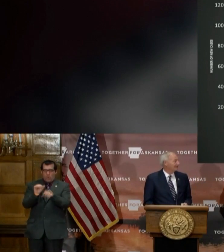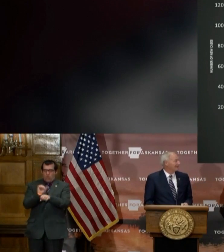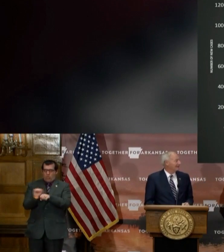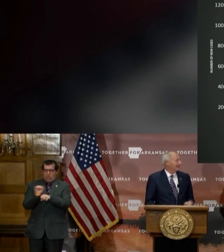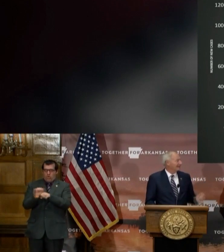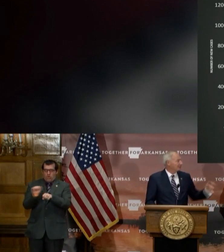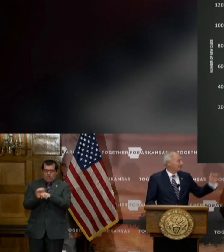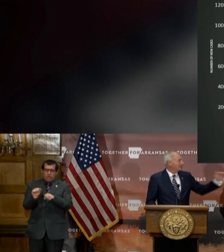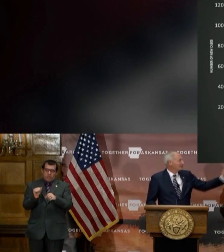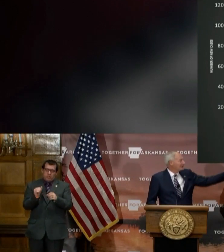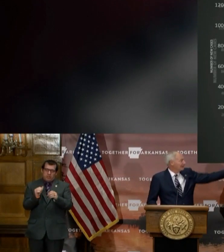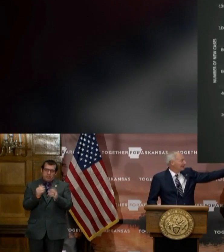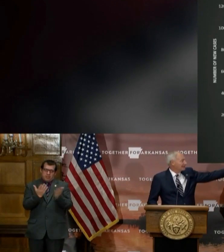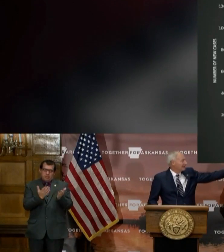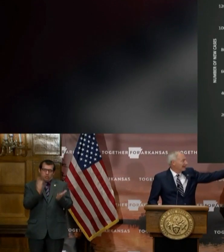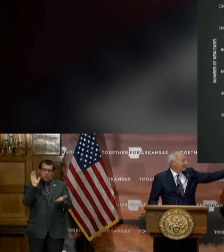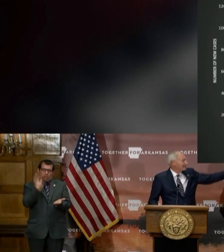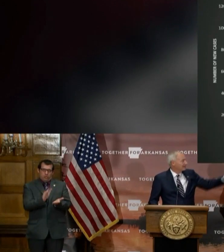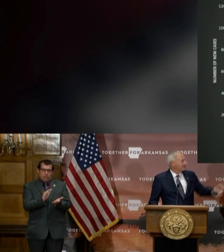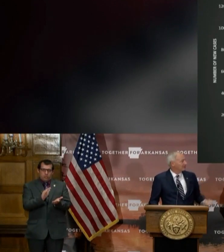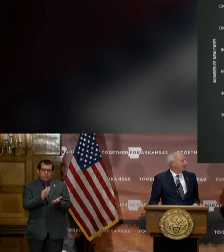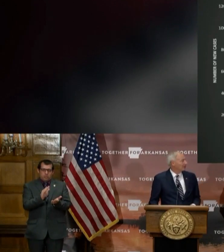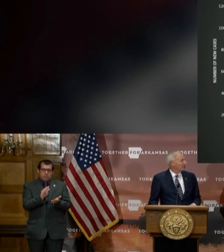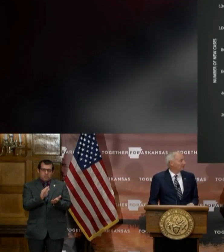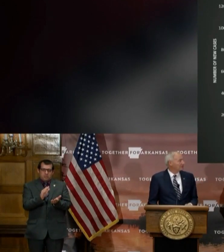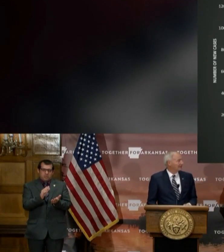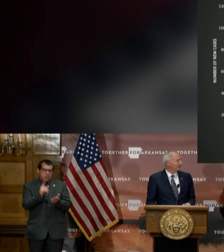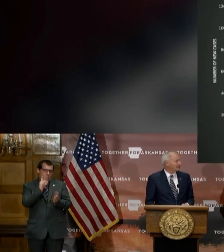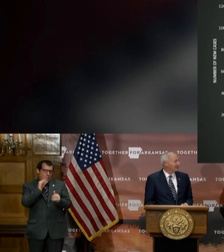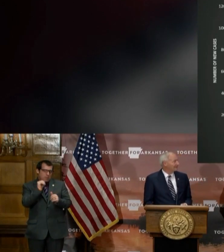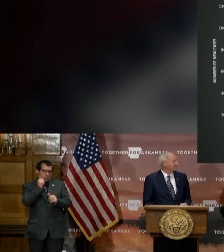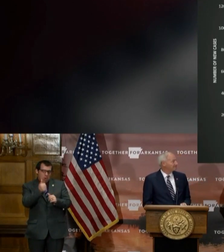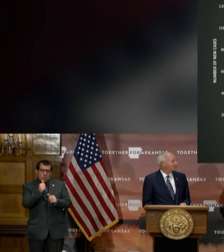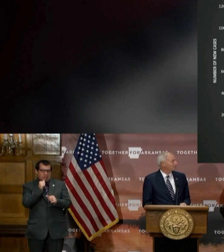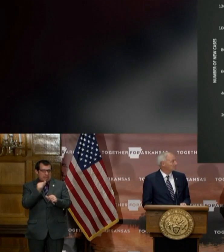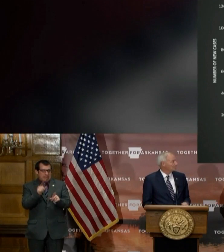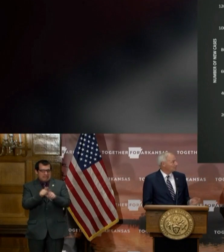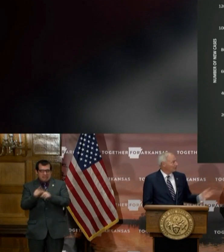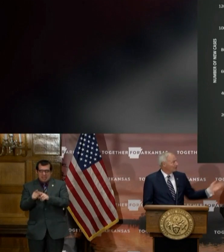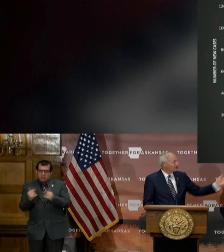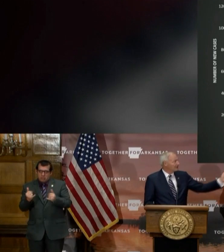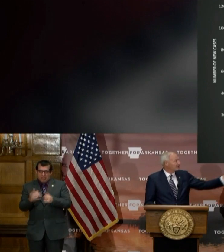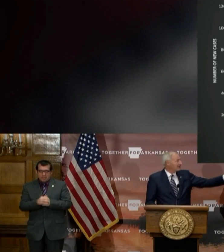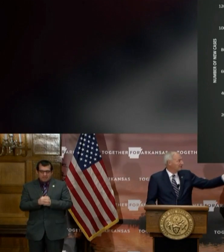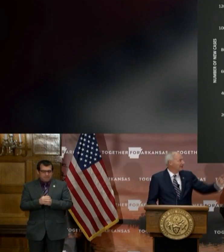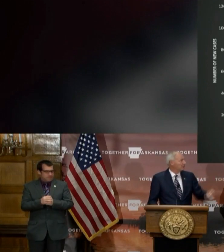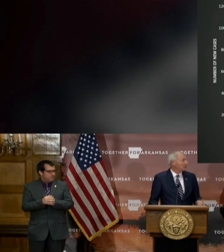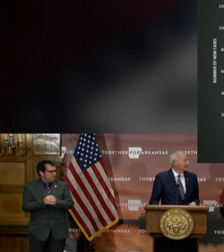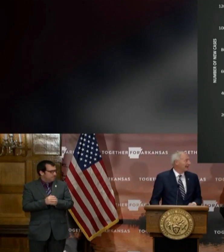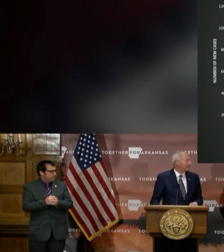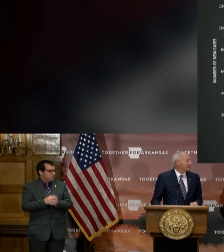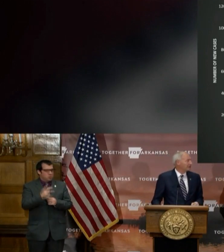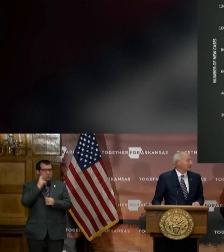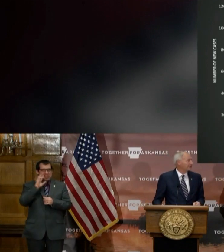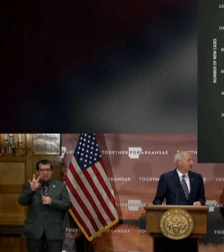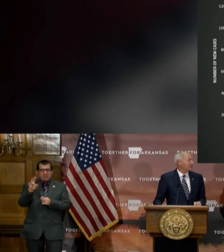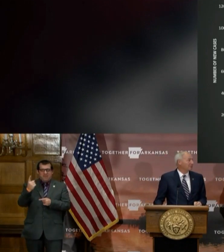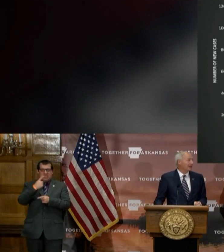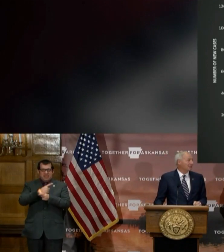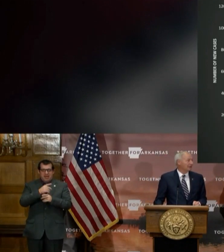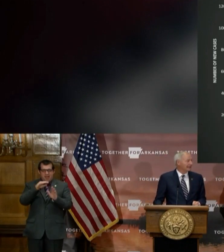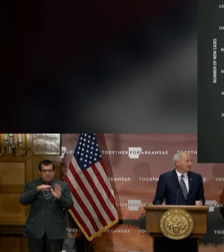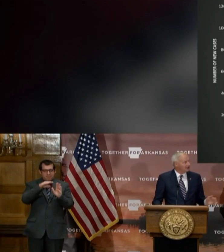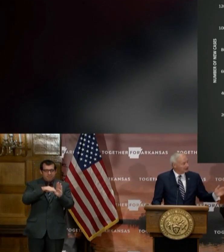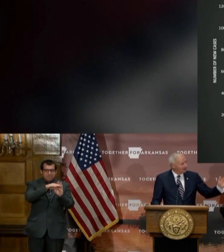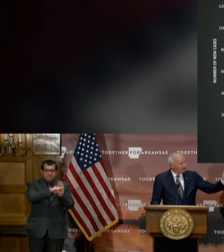clearly, in reducing that height. Tomorrow, I hope, is not the same. You can see the 7-day rolling average of confirmed